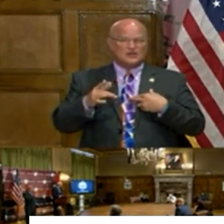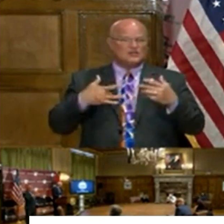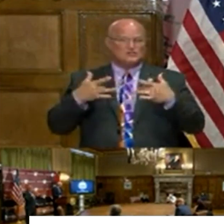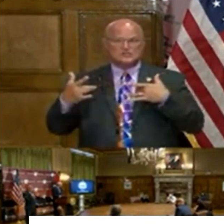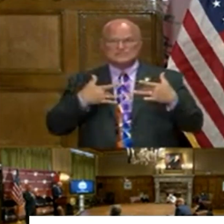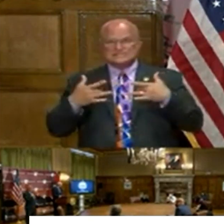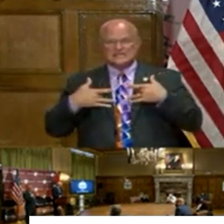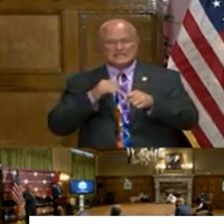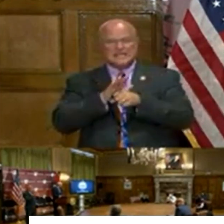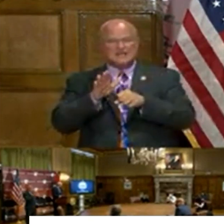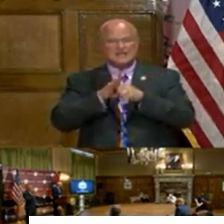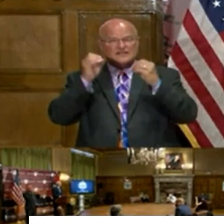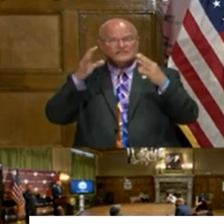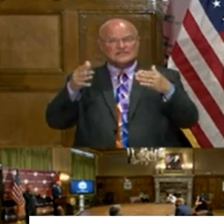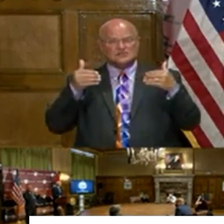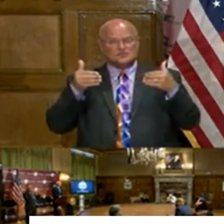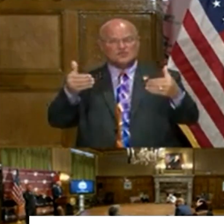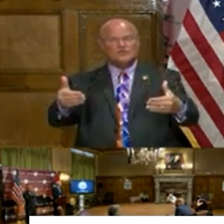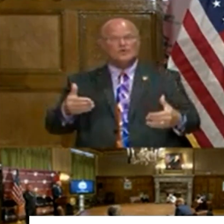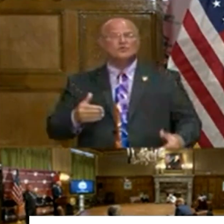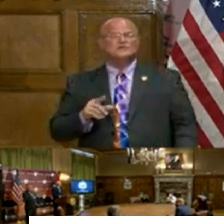enough teachers going forward?